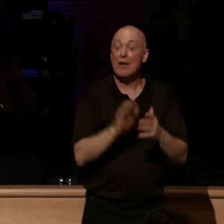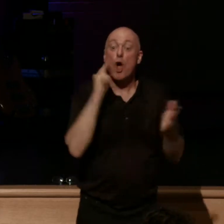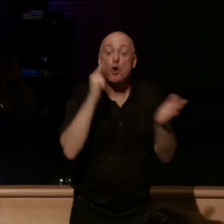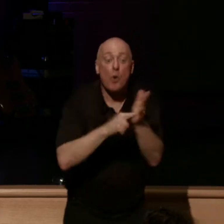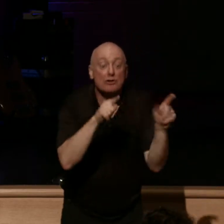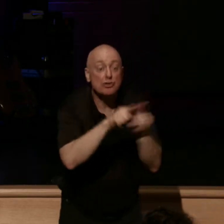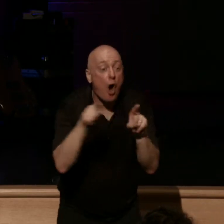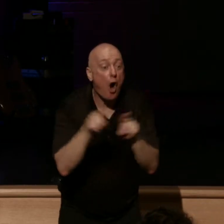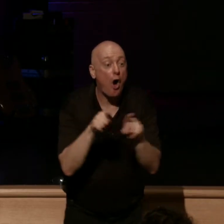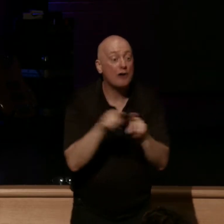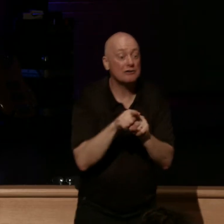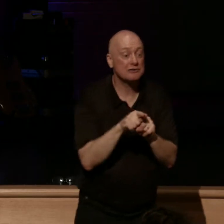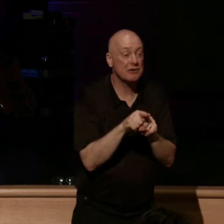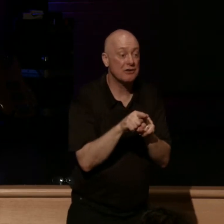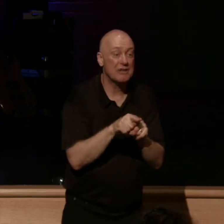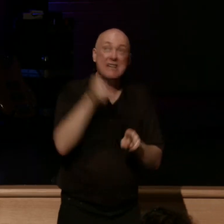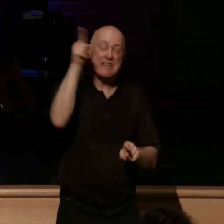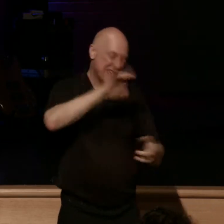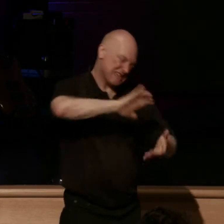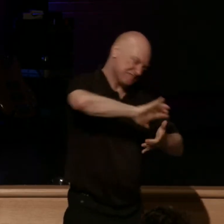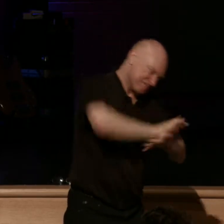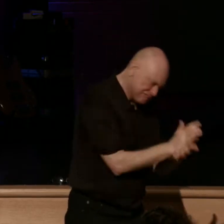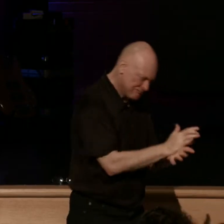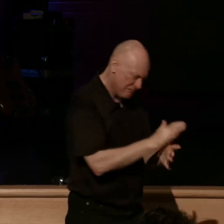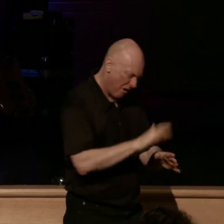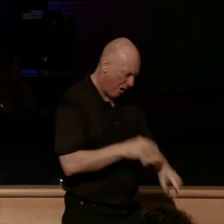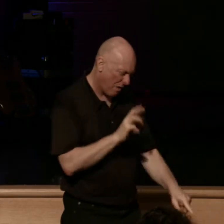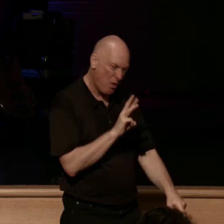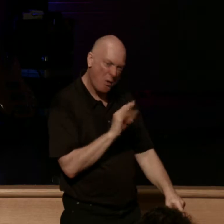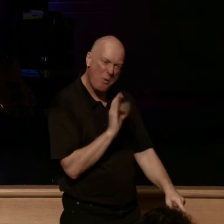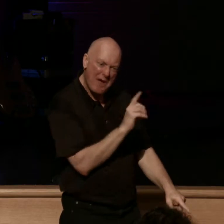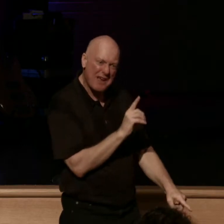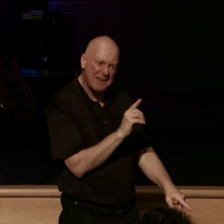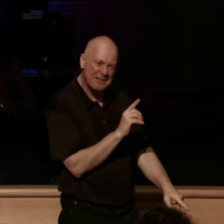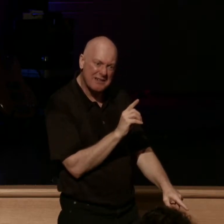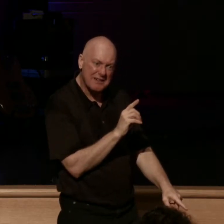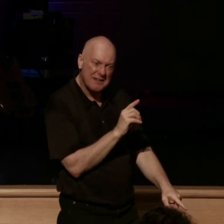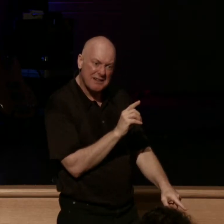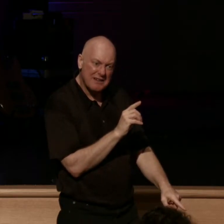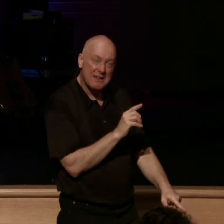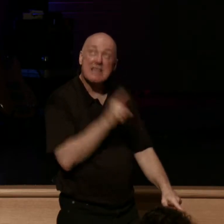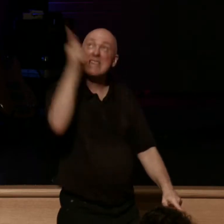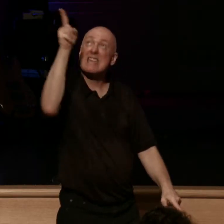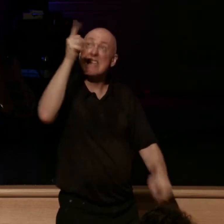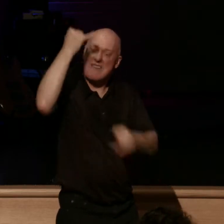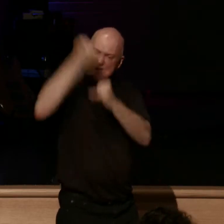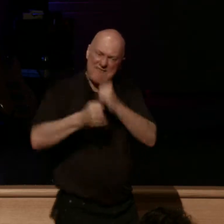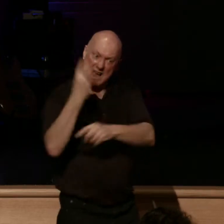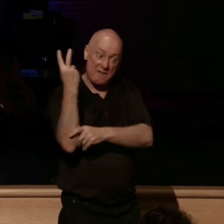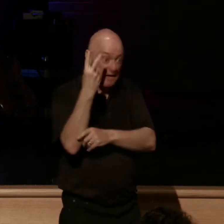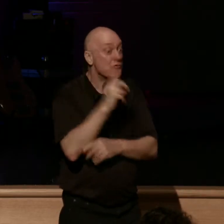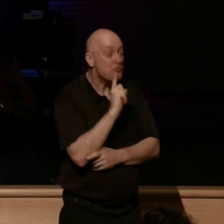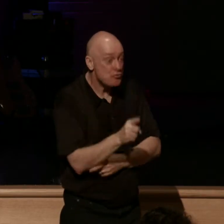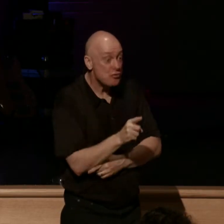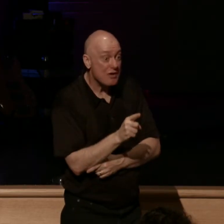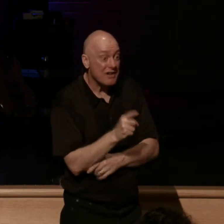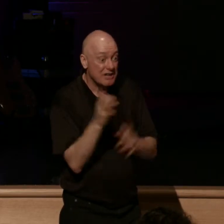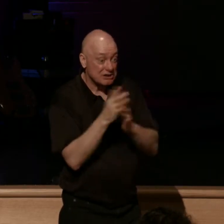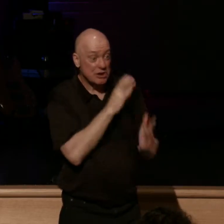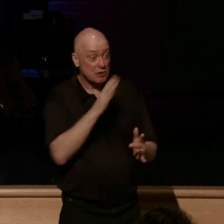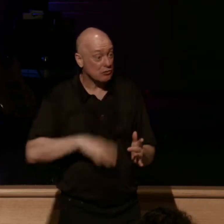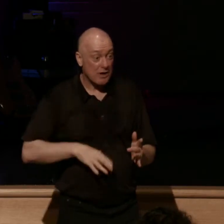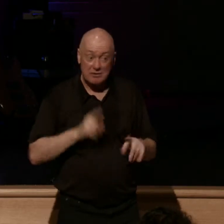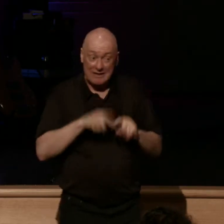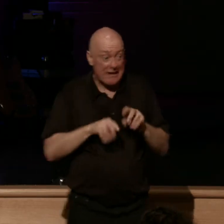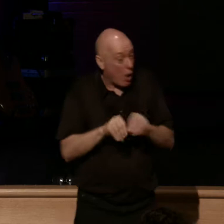he treads down the wicked, meaning he secures complete and final victory. This is the reality that in Jesus Christ we